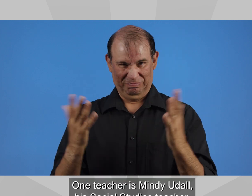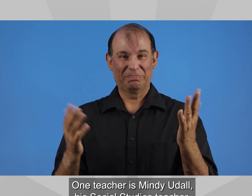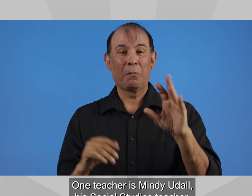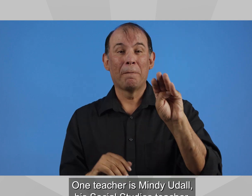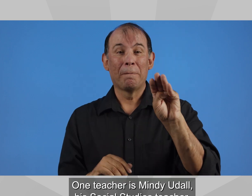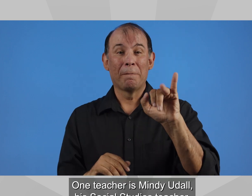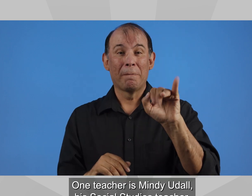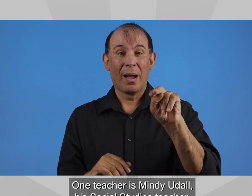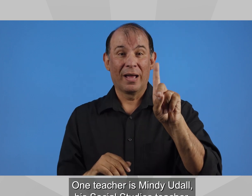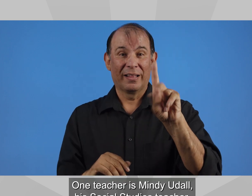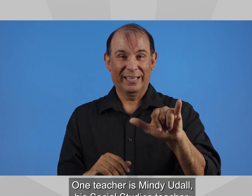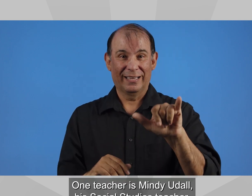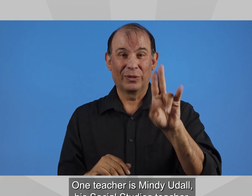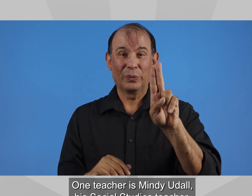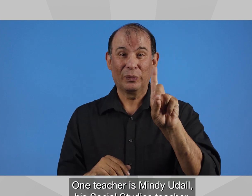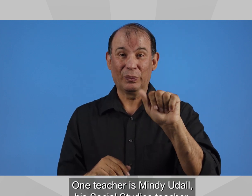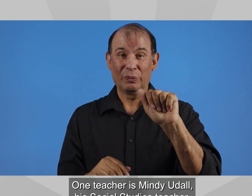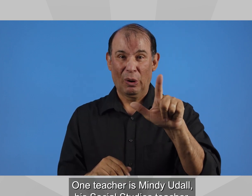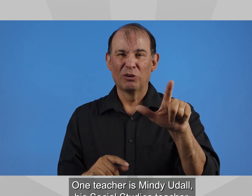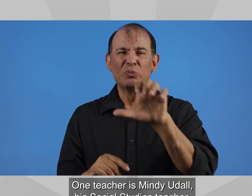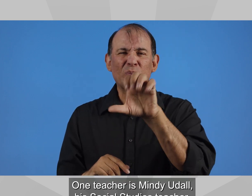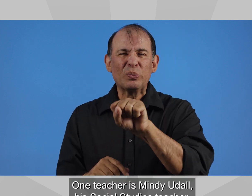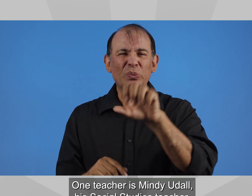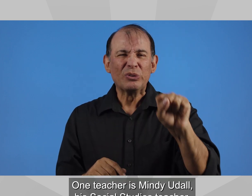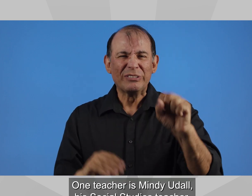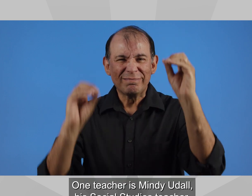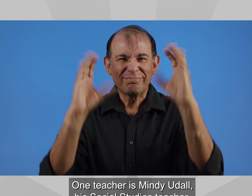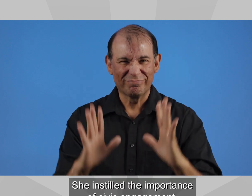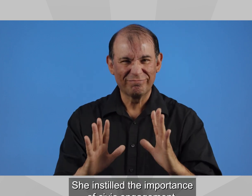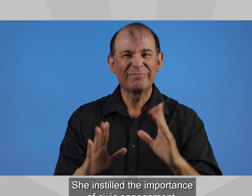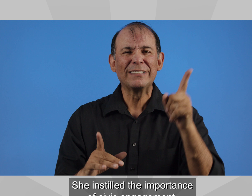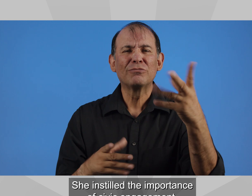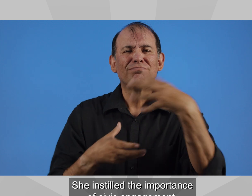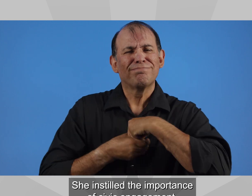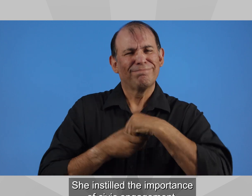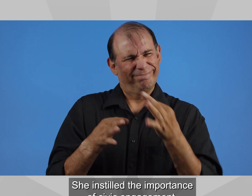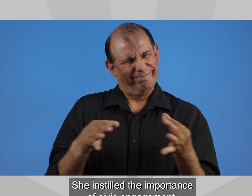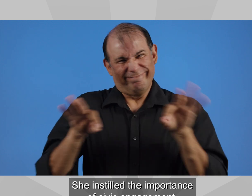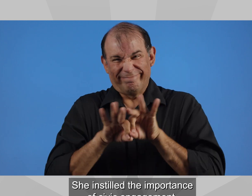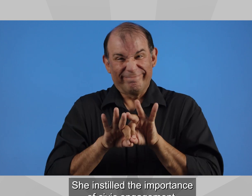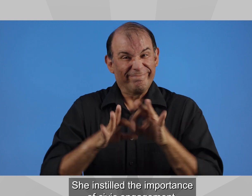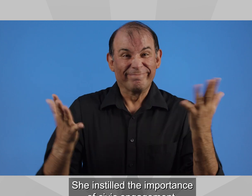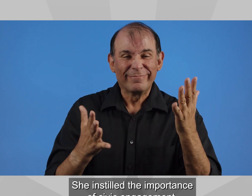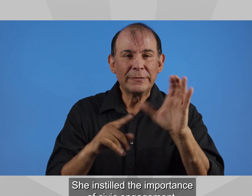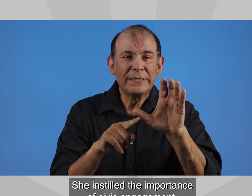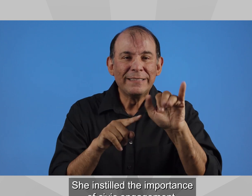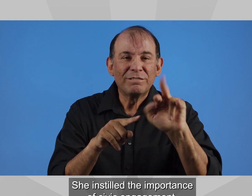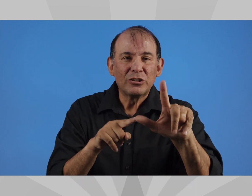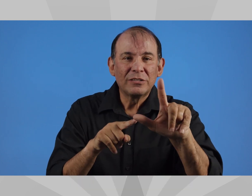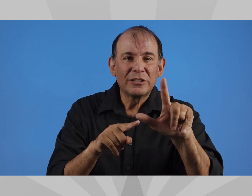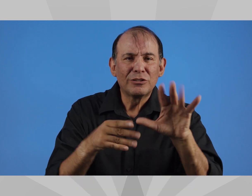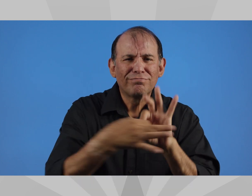One teacher is Mindy Udall, his social studies teacher. She instilled the importance of civic